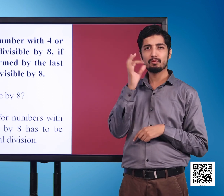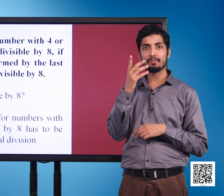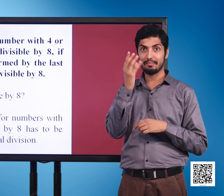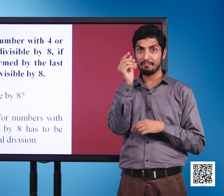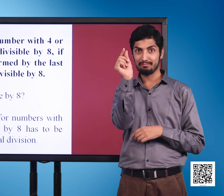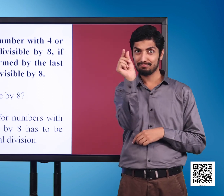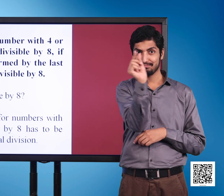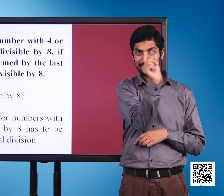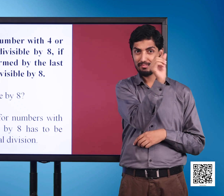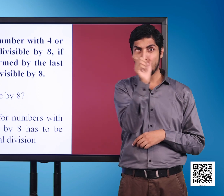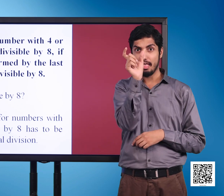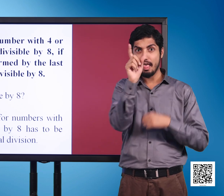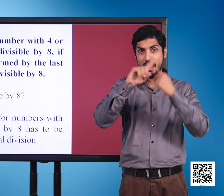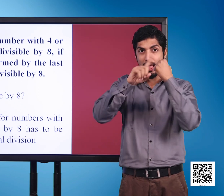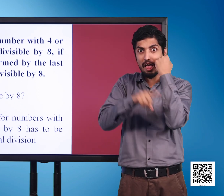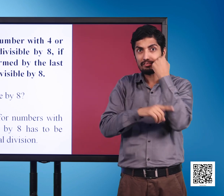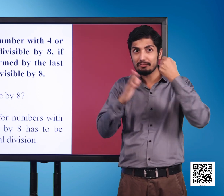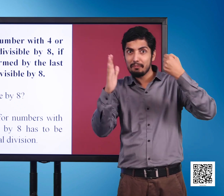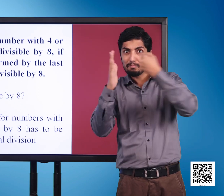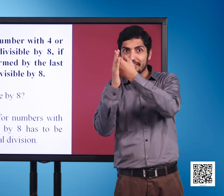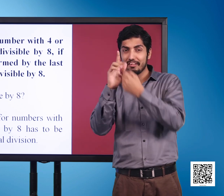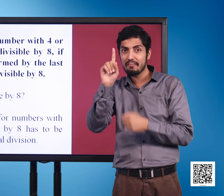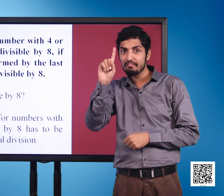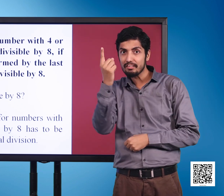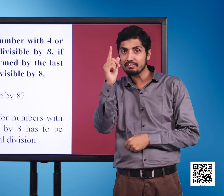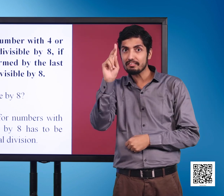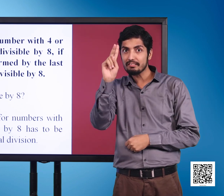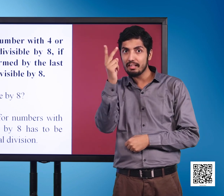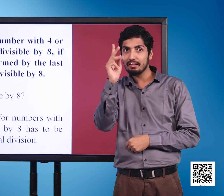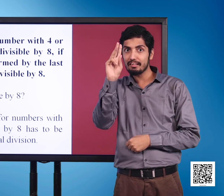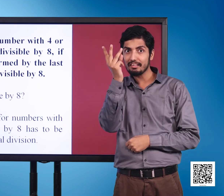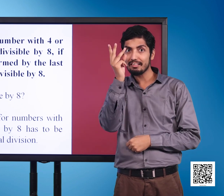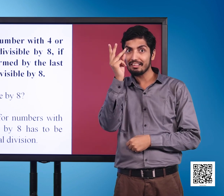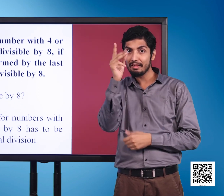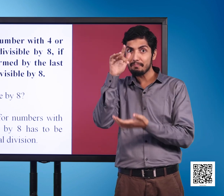if the number formed by the last 3 digits is divisible by 8.